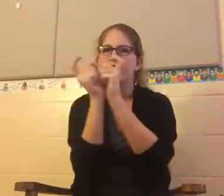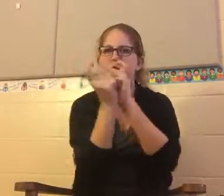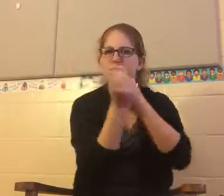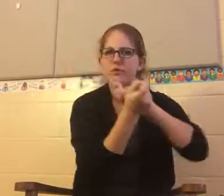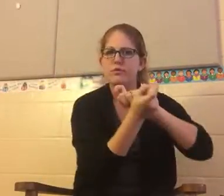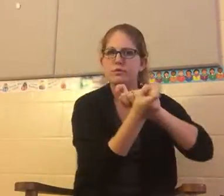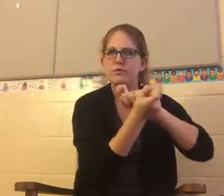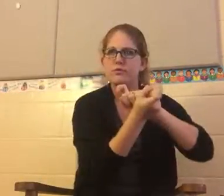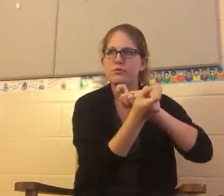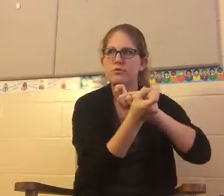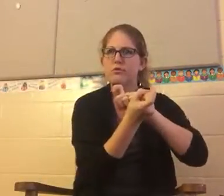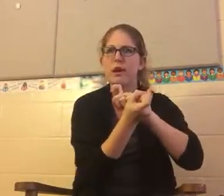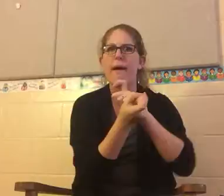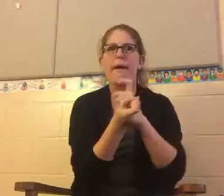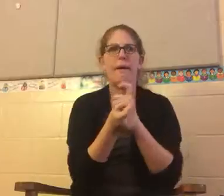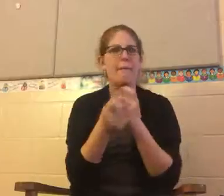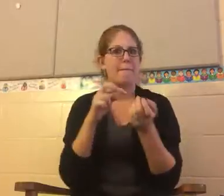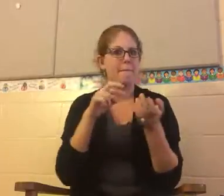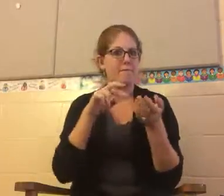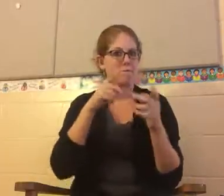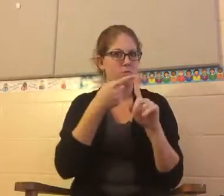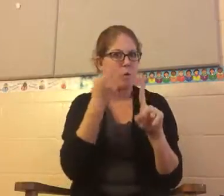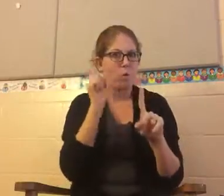depending on how sunlight hits the moon during its orbit.